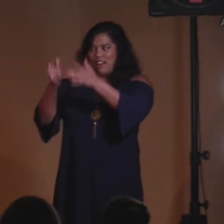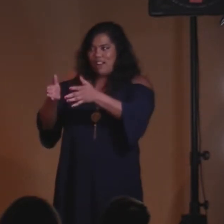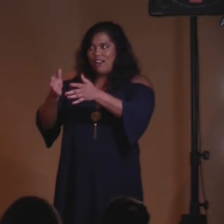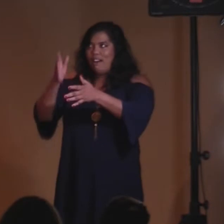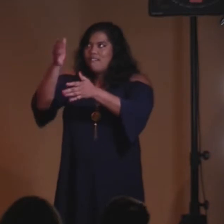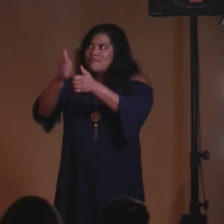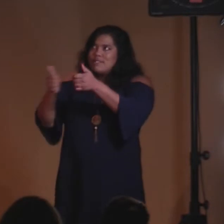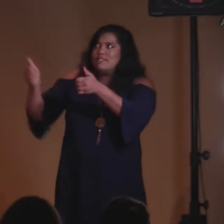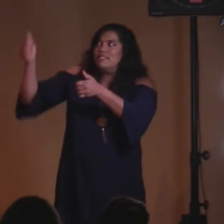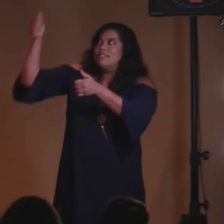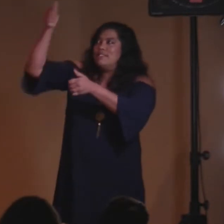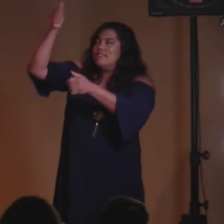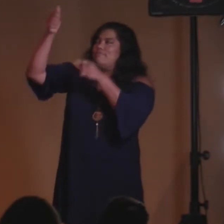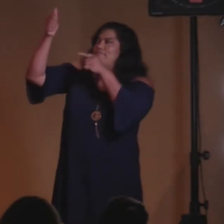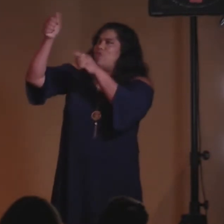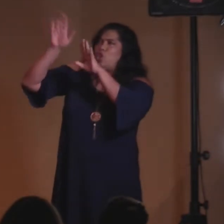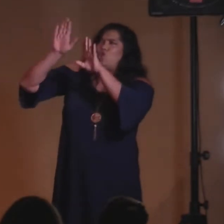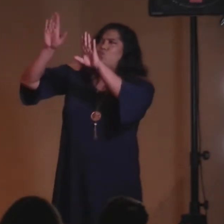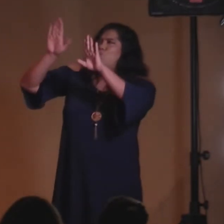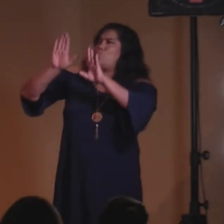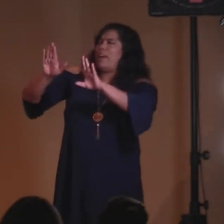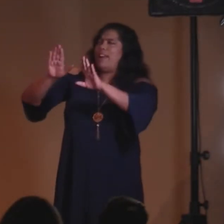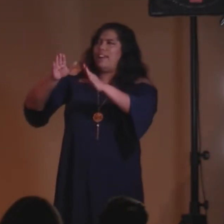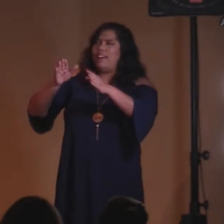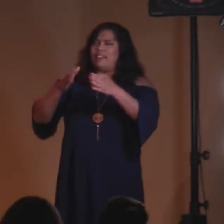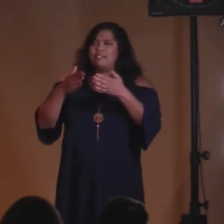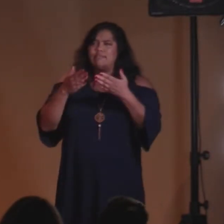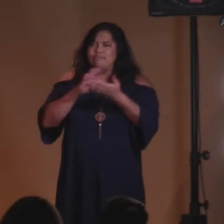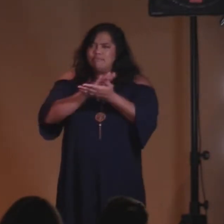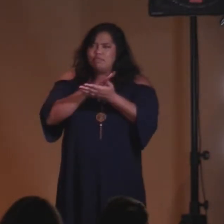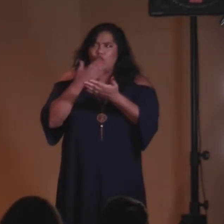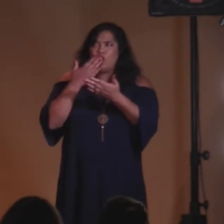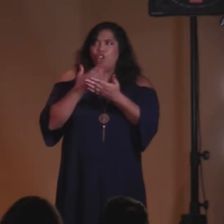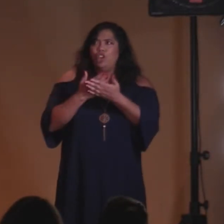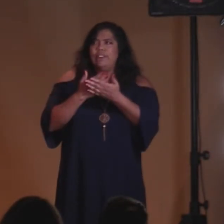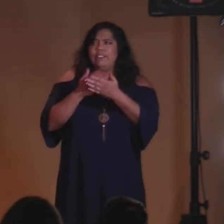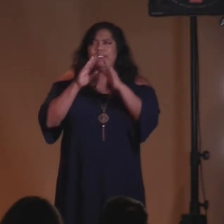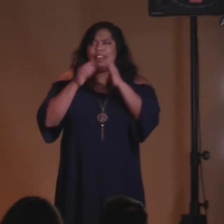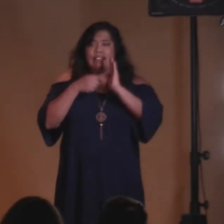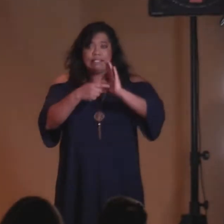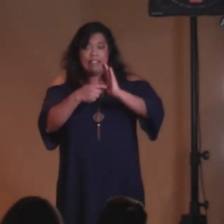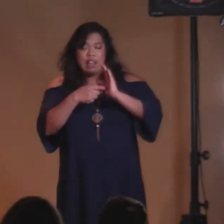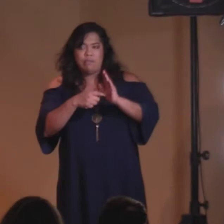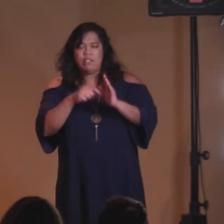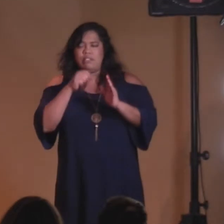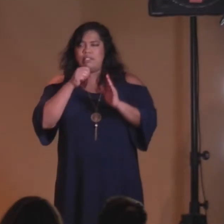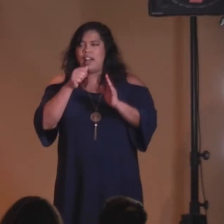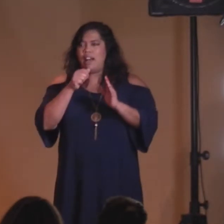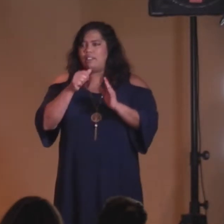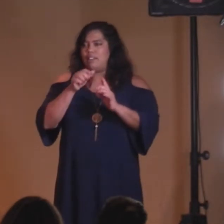say he is the great example, not the exception.